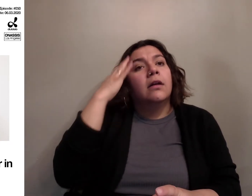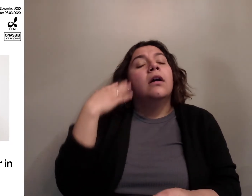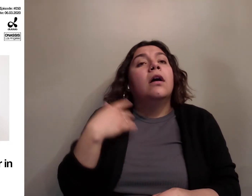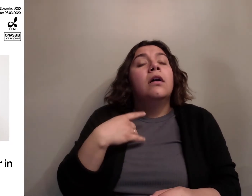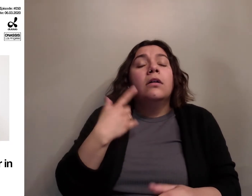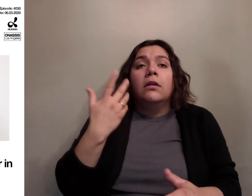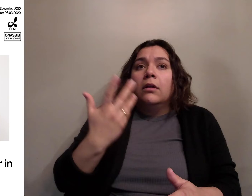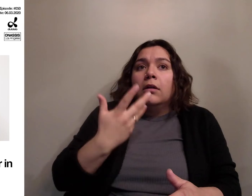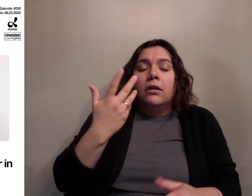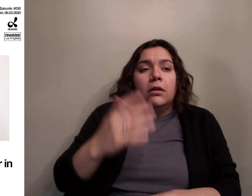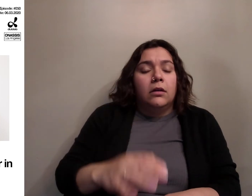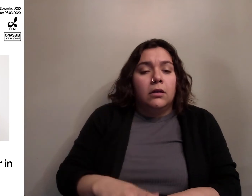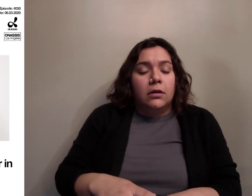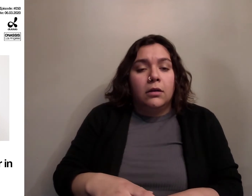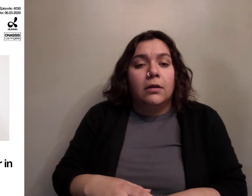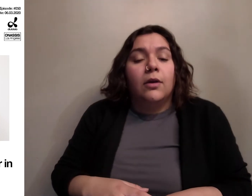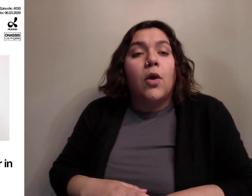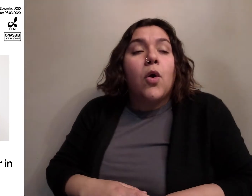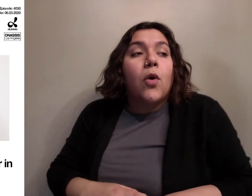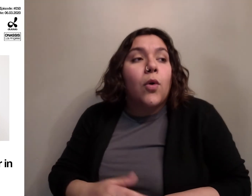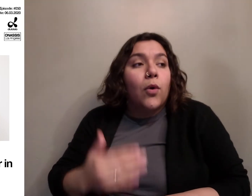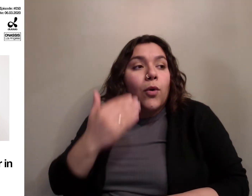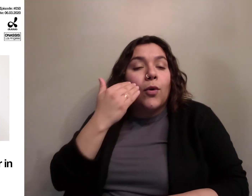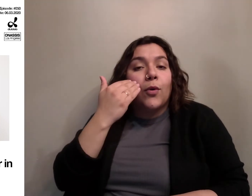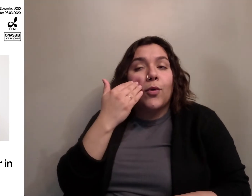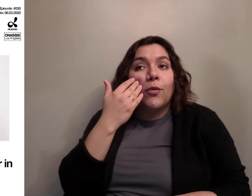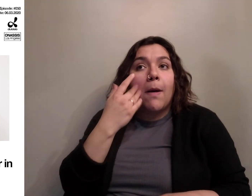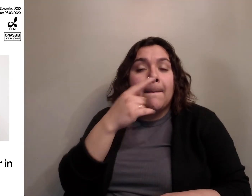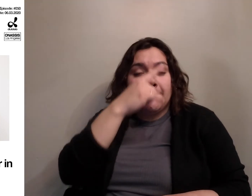was responding to that very notion that somehow,